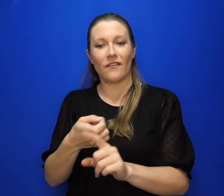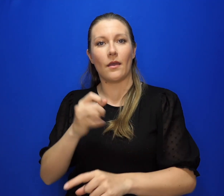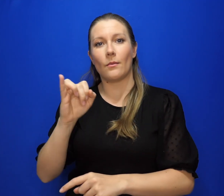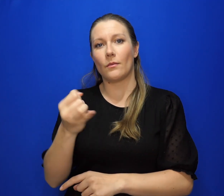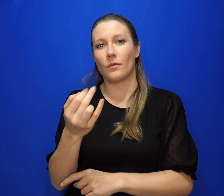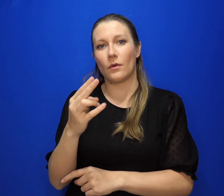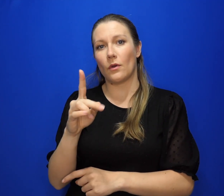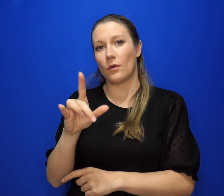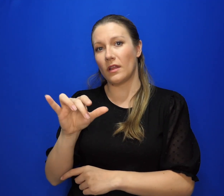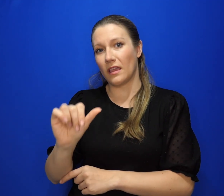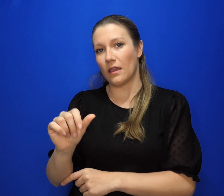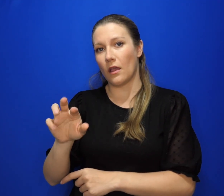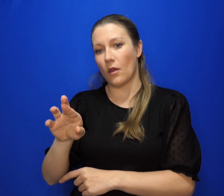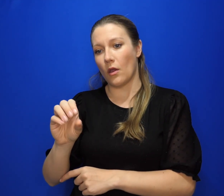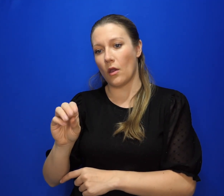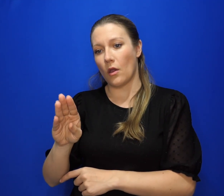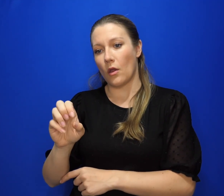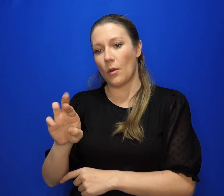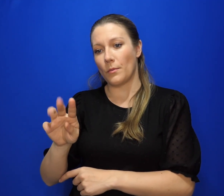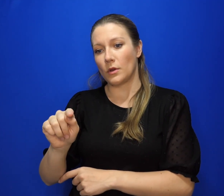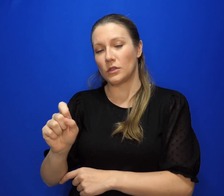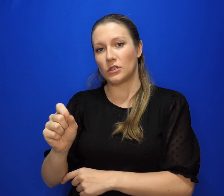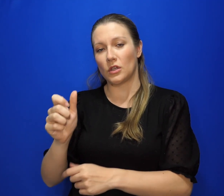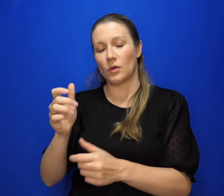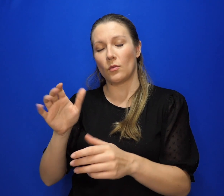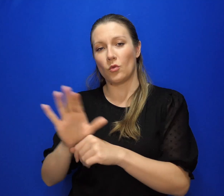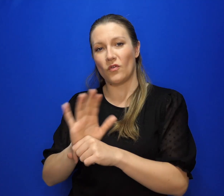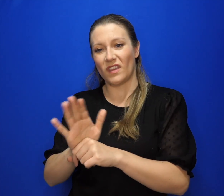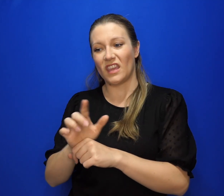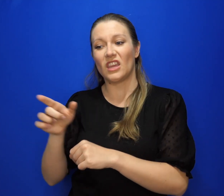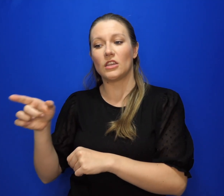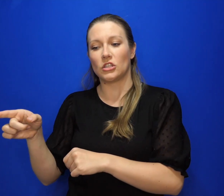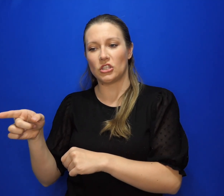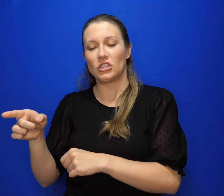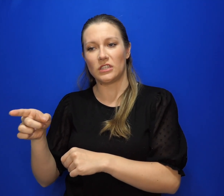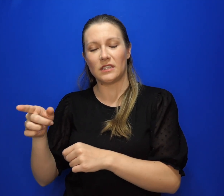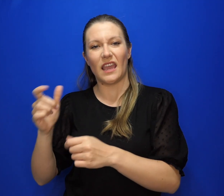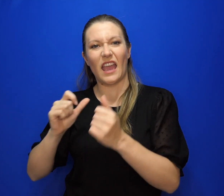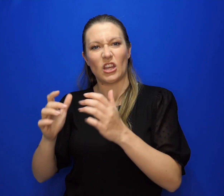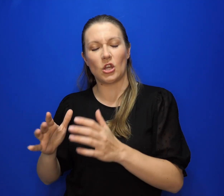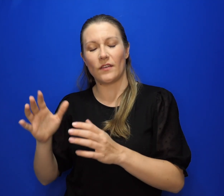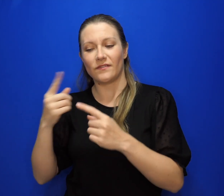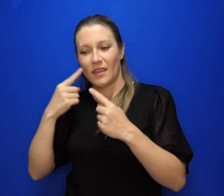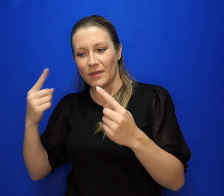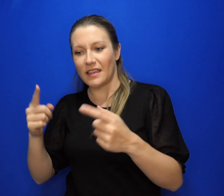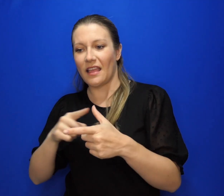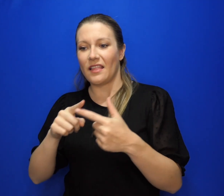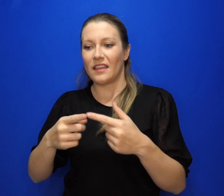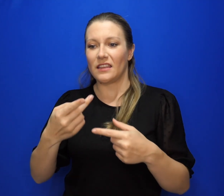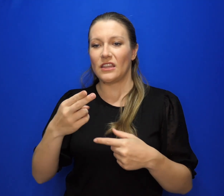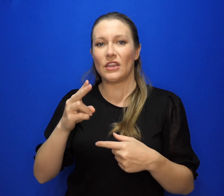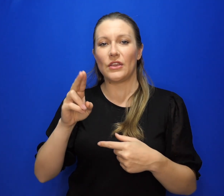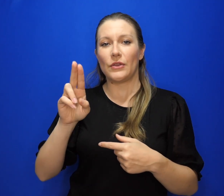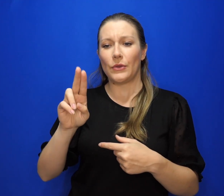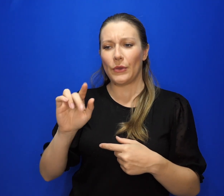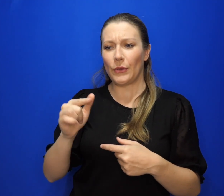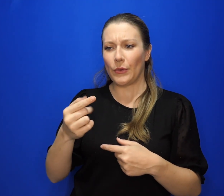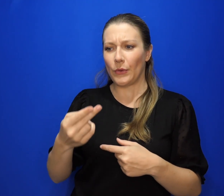she's famous and Hugh Grant owns a bookstore. What is that movie? Do you know what I mean? I know the movie. And they fall in